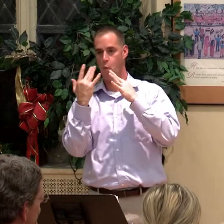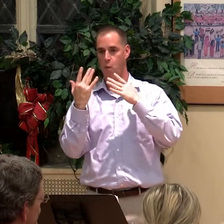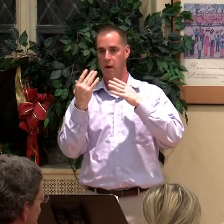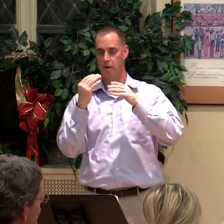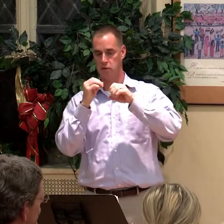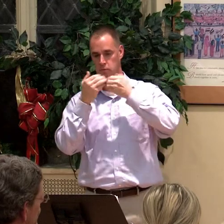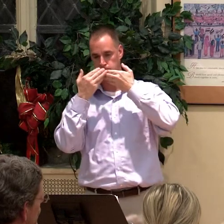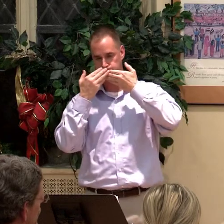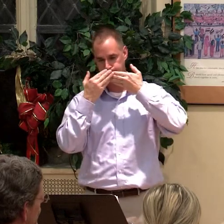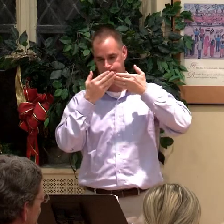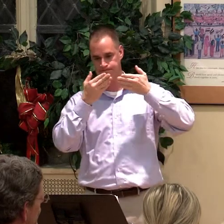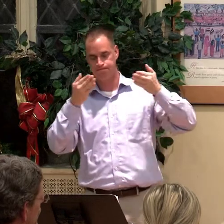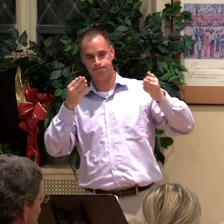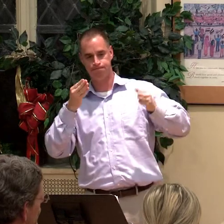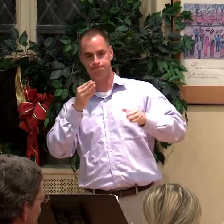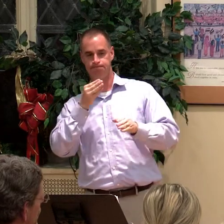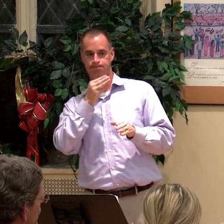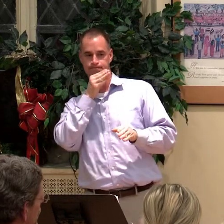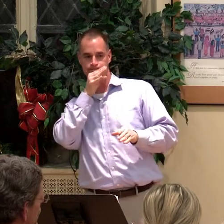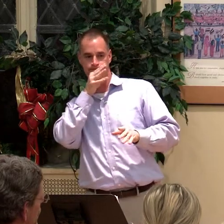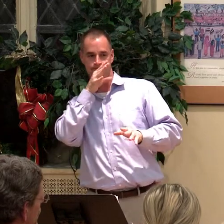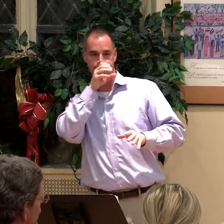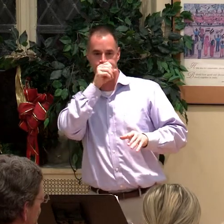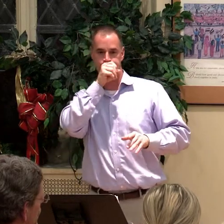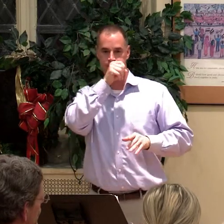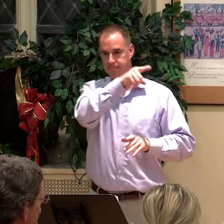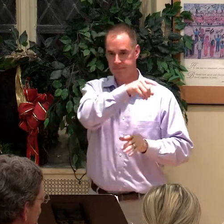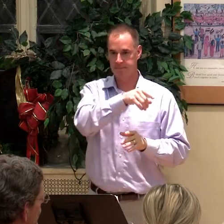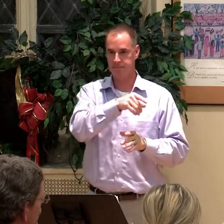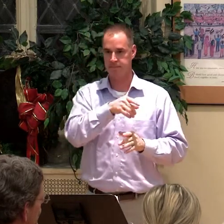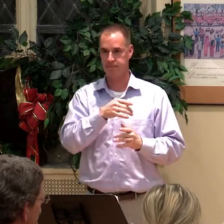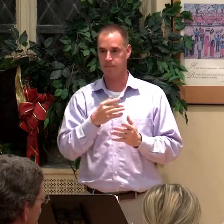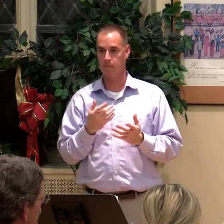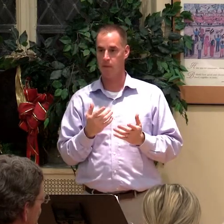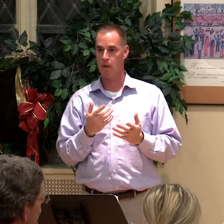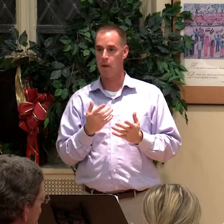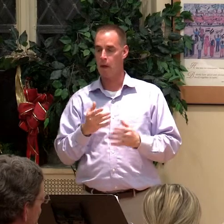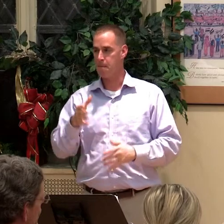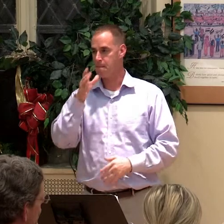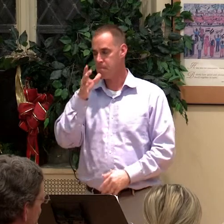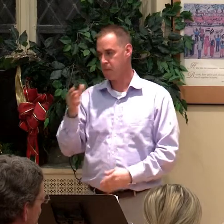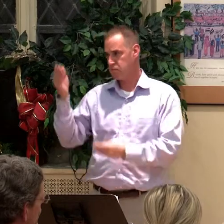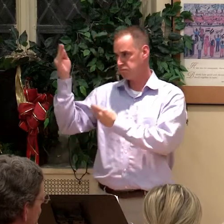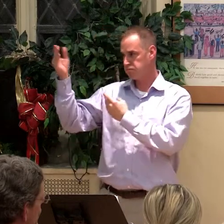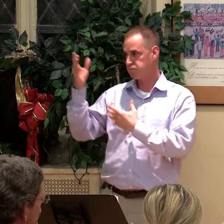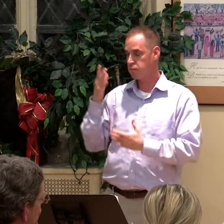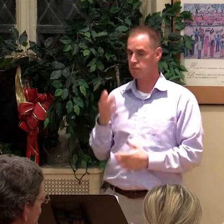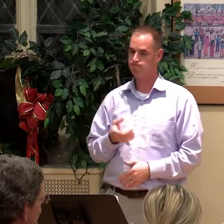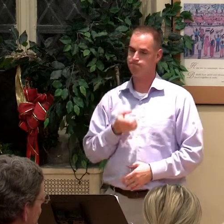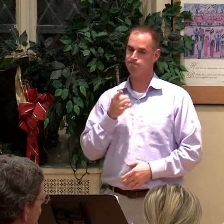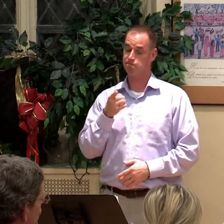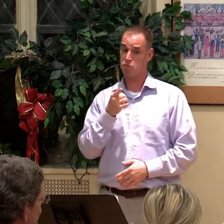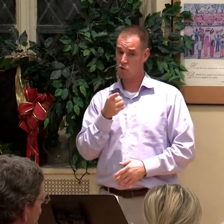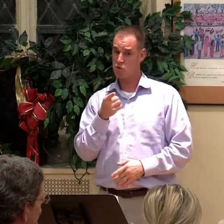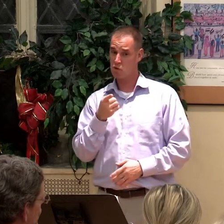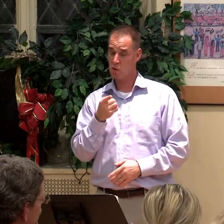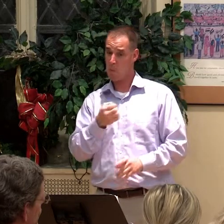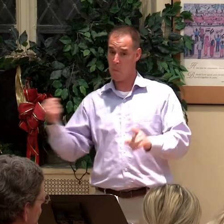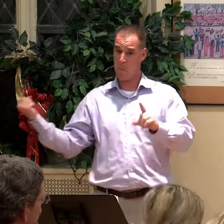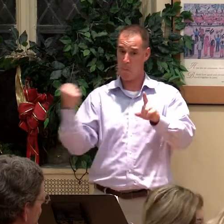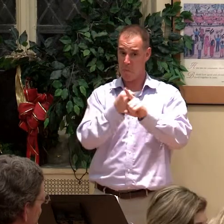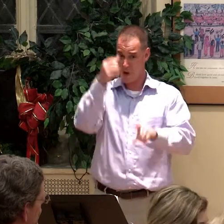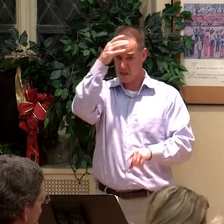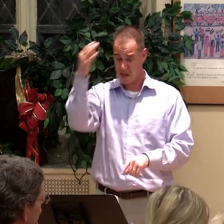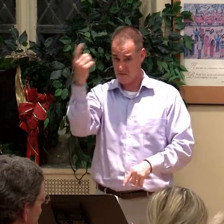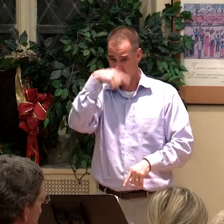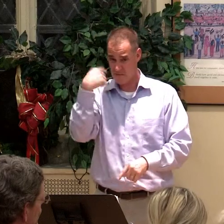boarded mouth and shoot you off the edge of my tongue. My mother once told me that she punched you in the face,